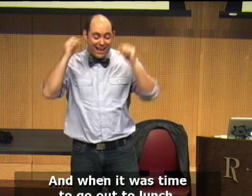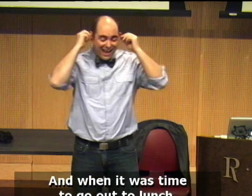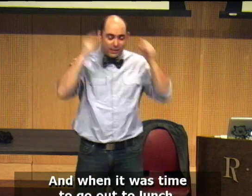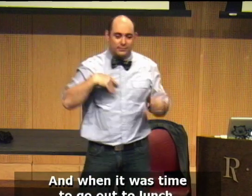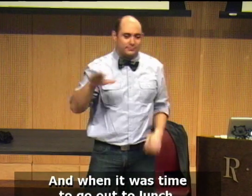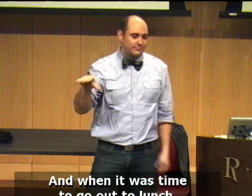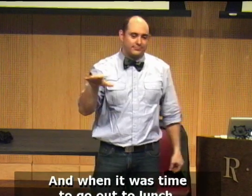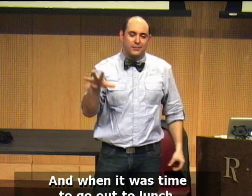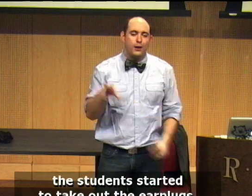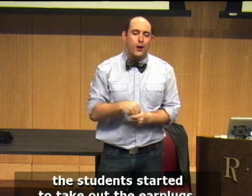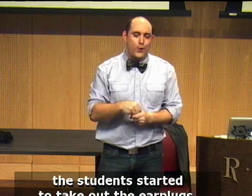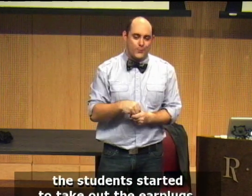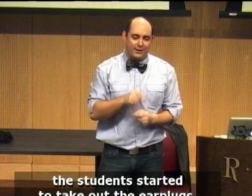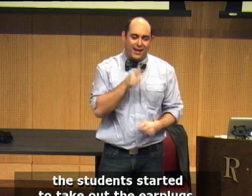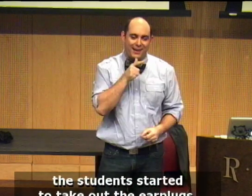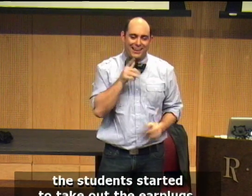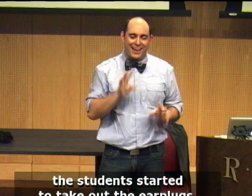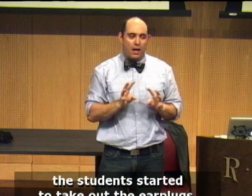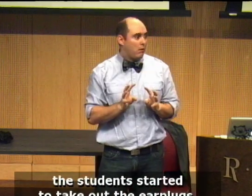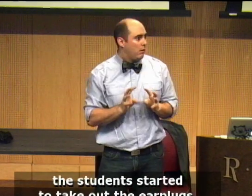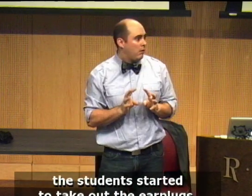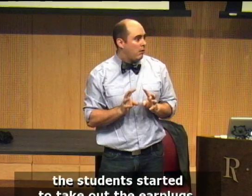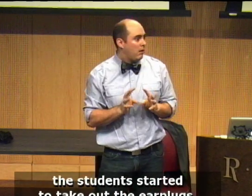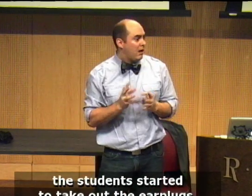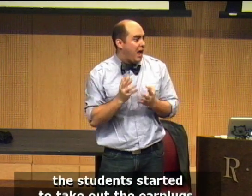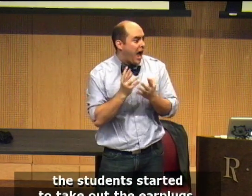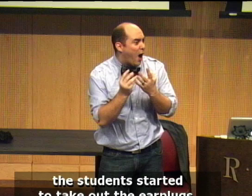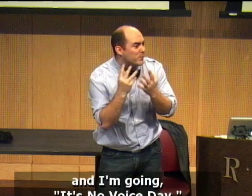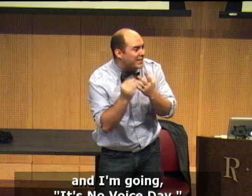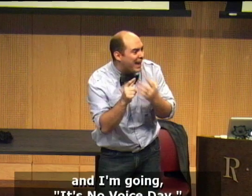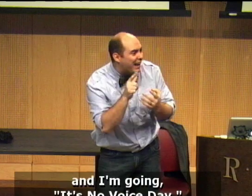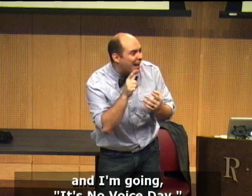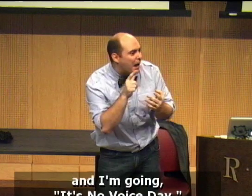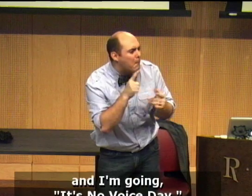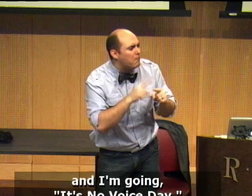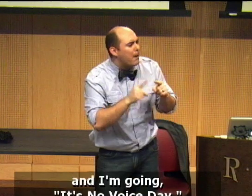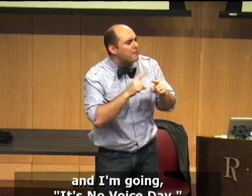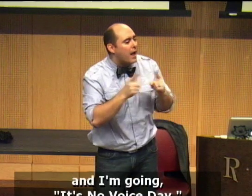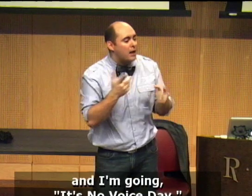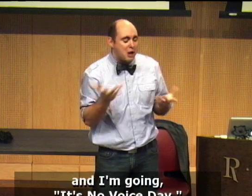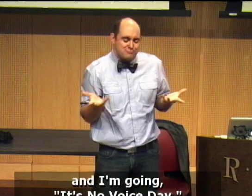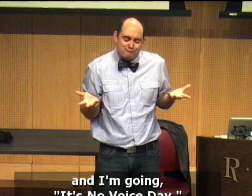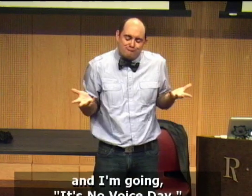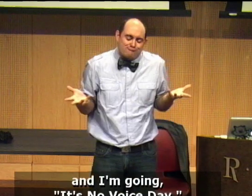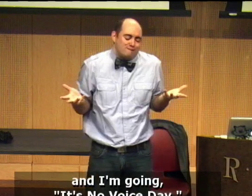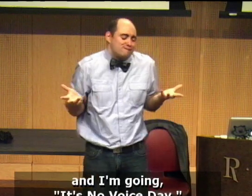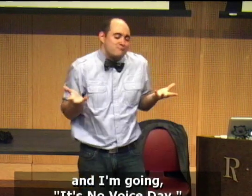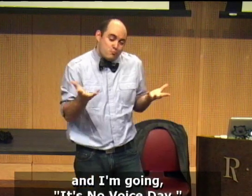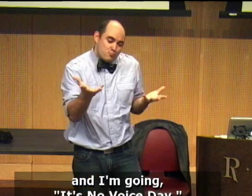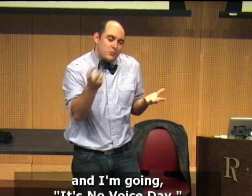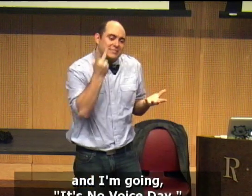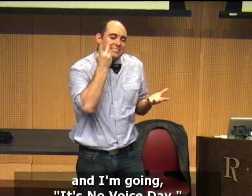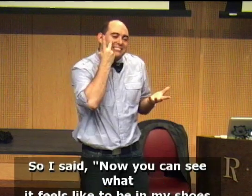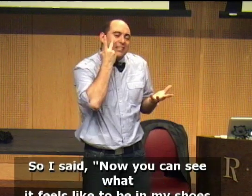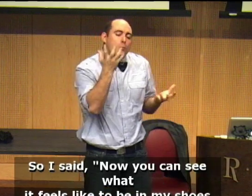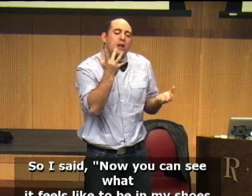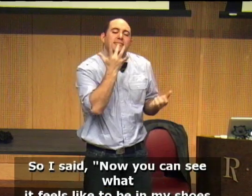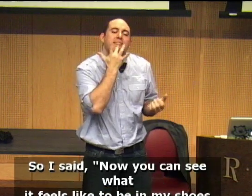time to go out to lunch, the students started to take out the earplugs, and I'm going, it's No Voice Day.